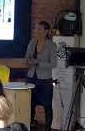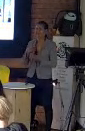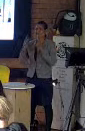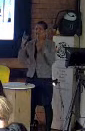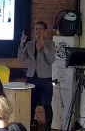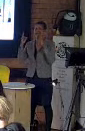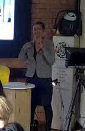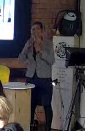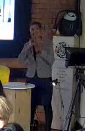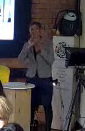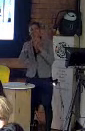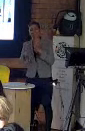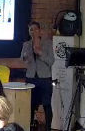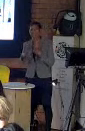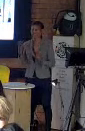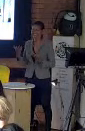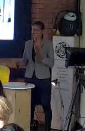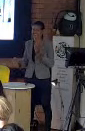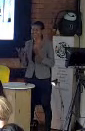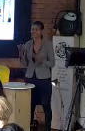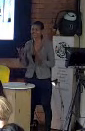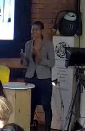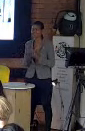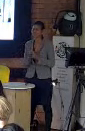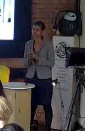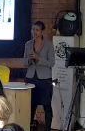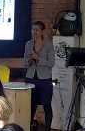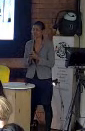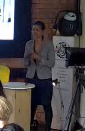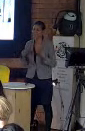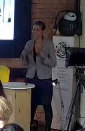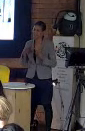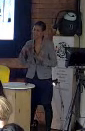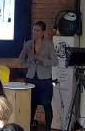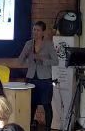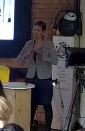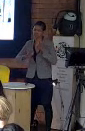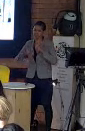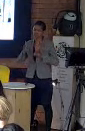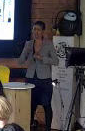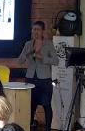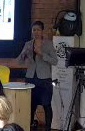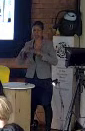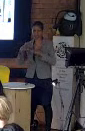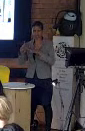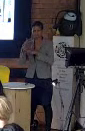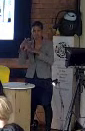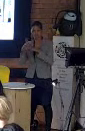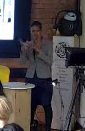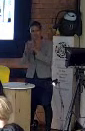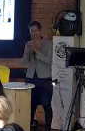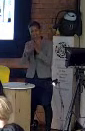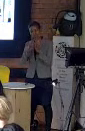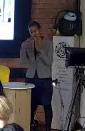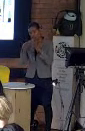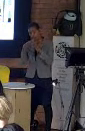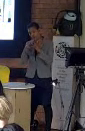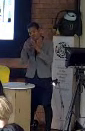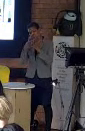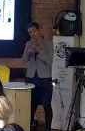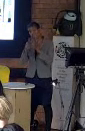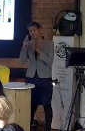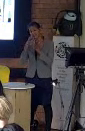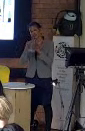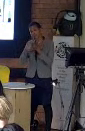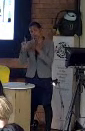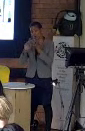Well, to be honest, I feel very privileged to have worked with Lawrence and Javier. Like, I love